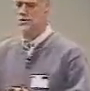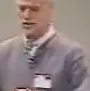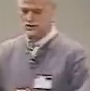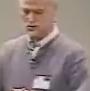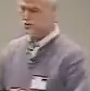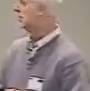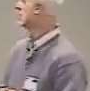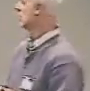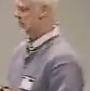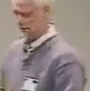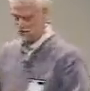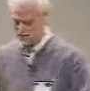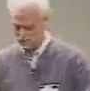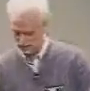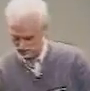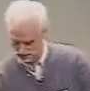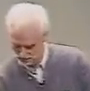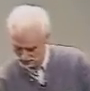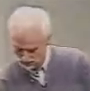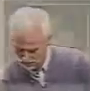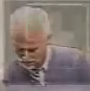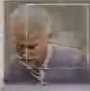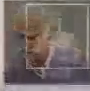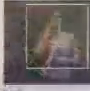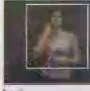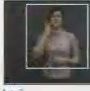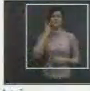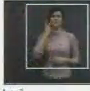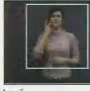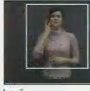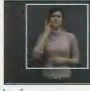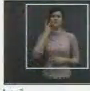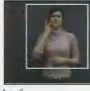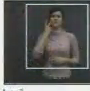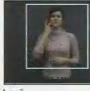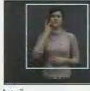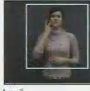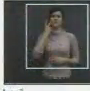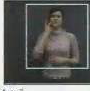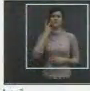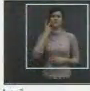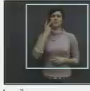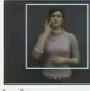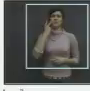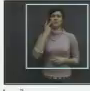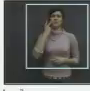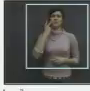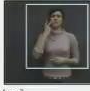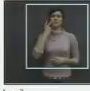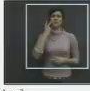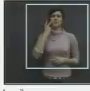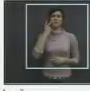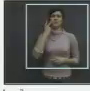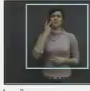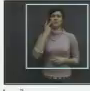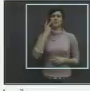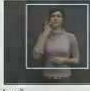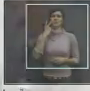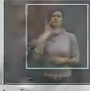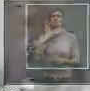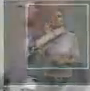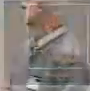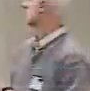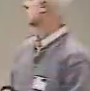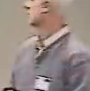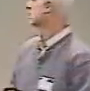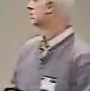Signs usually occur in the sign box, which is around the body, about that big, around